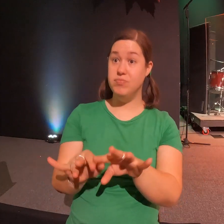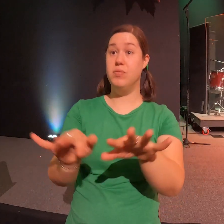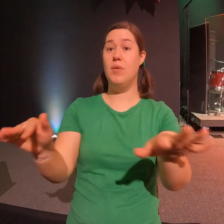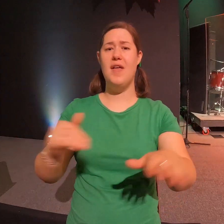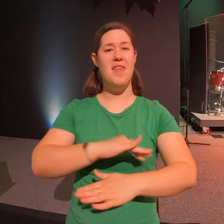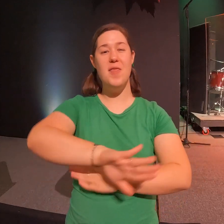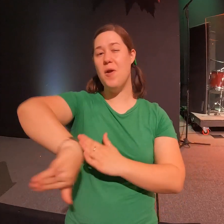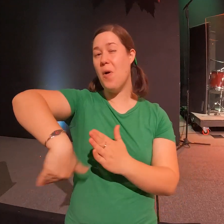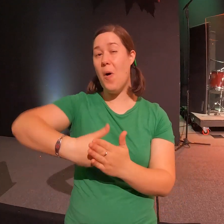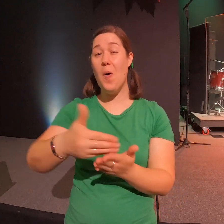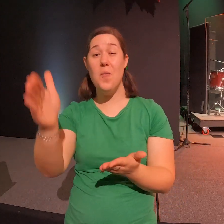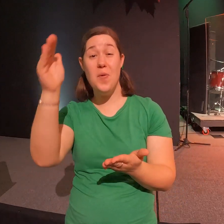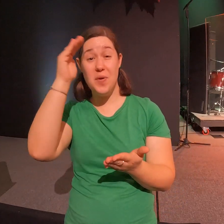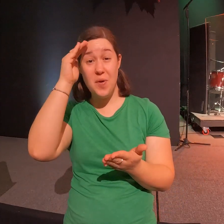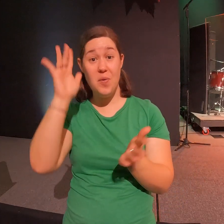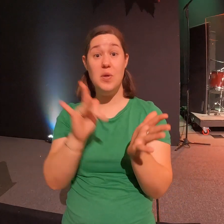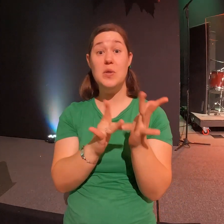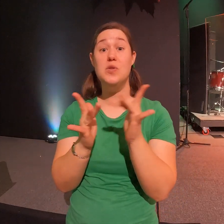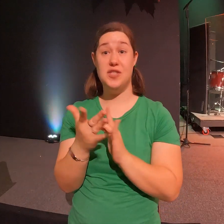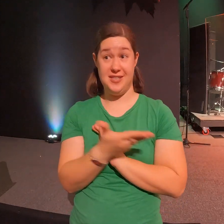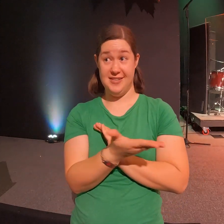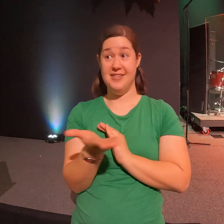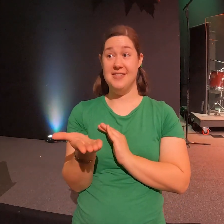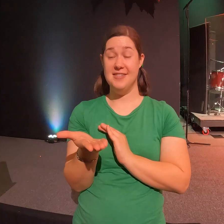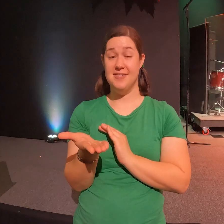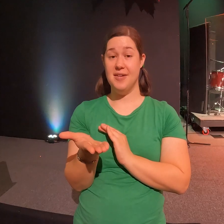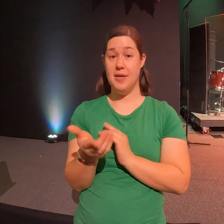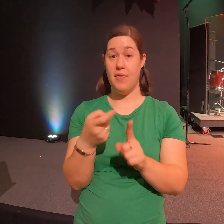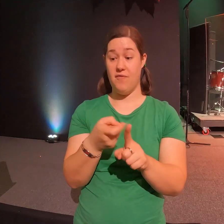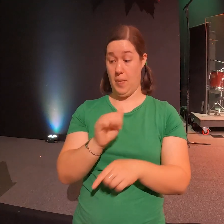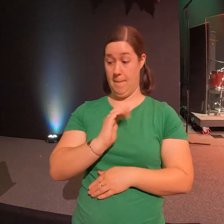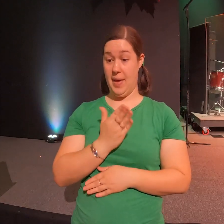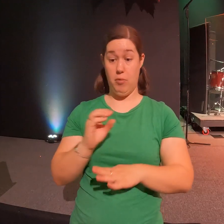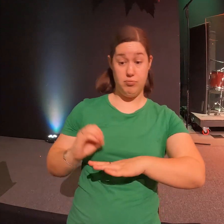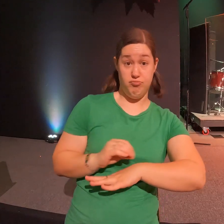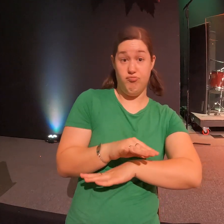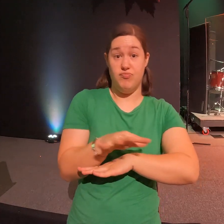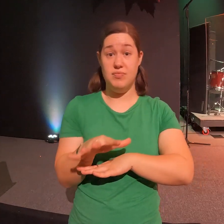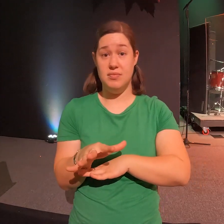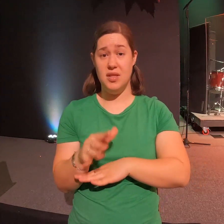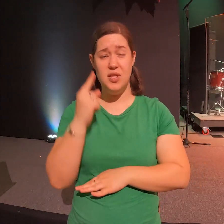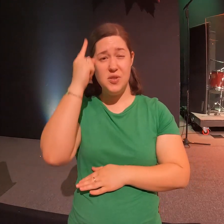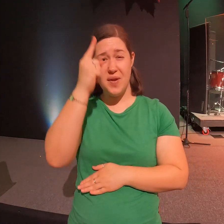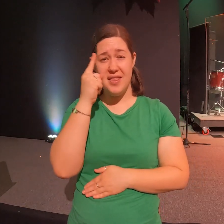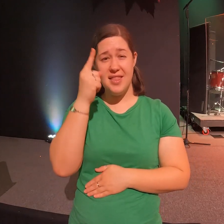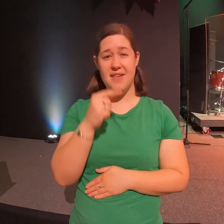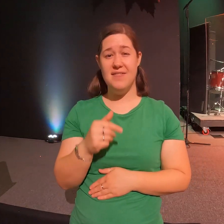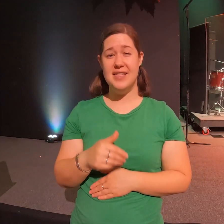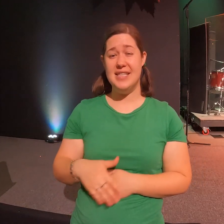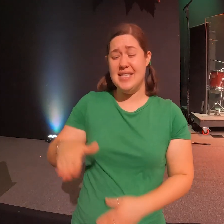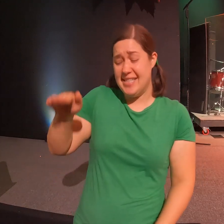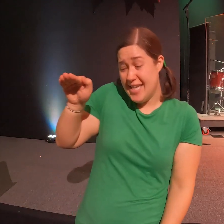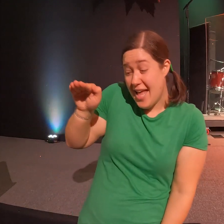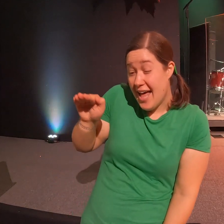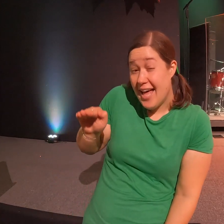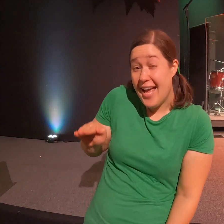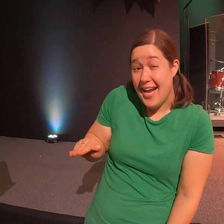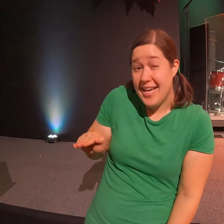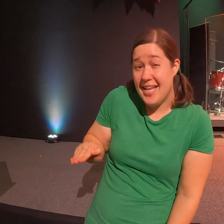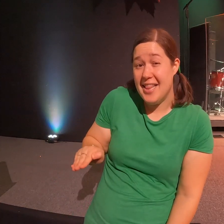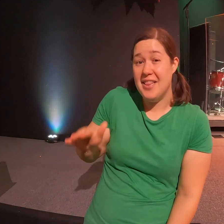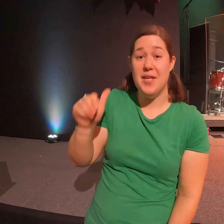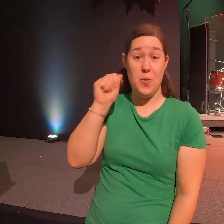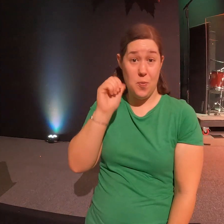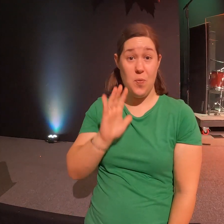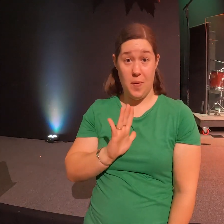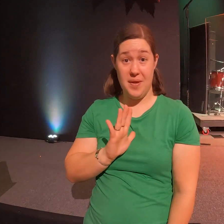is from our little bit of effort. I think of this tiny little woman from Albania.